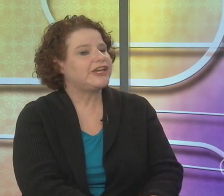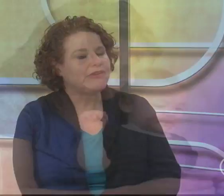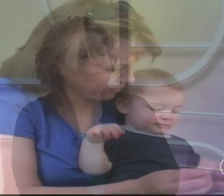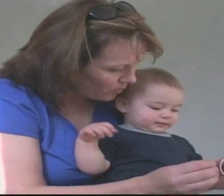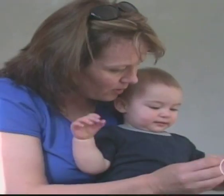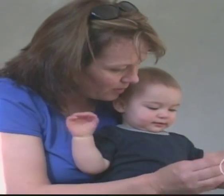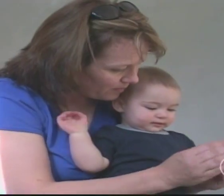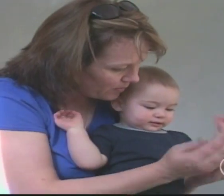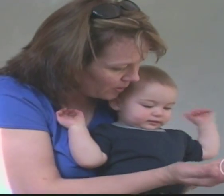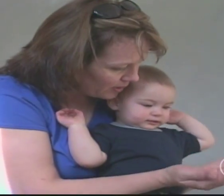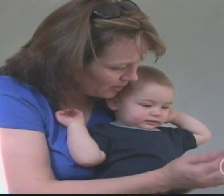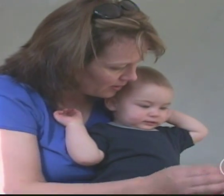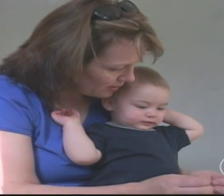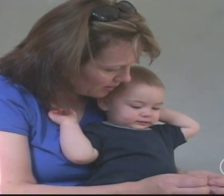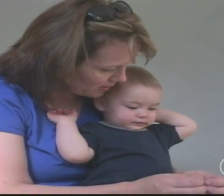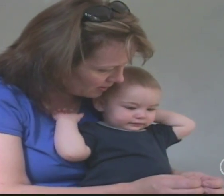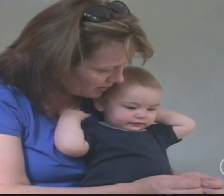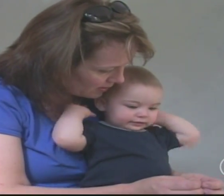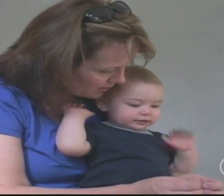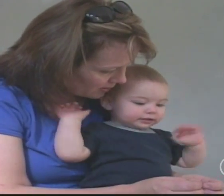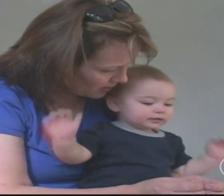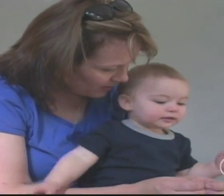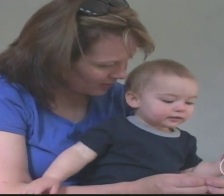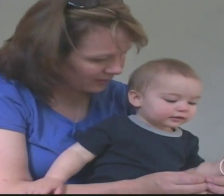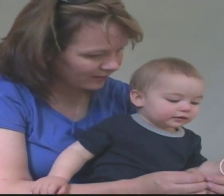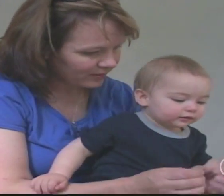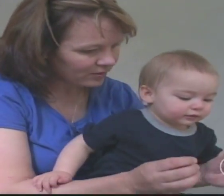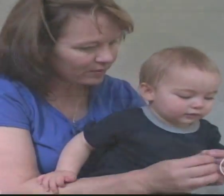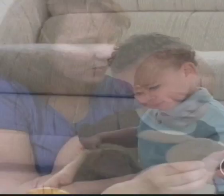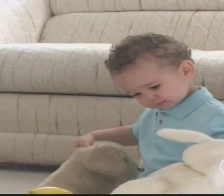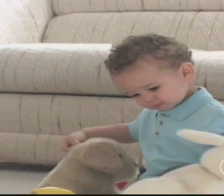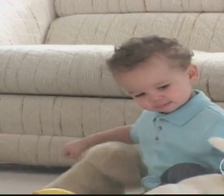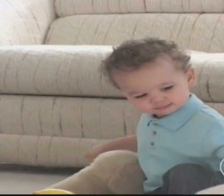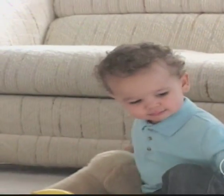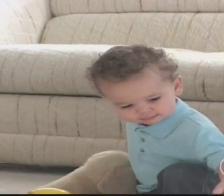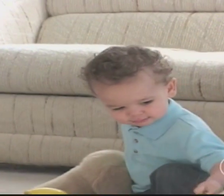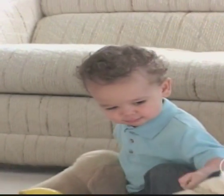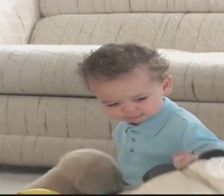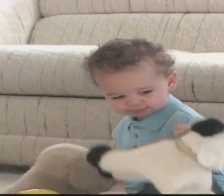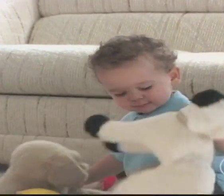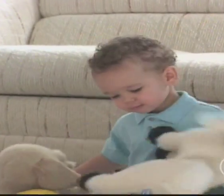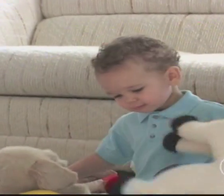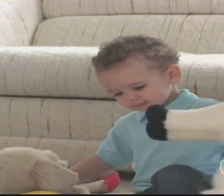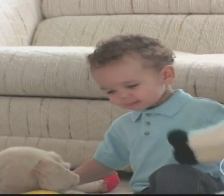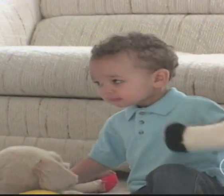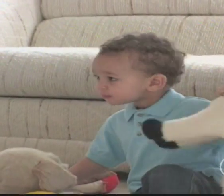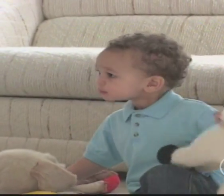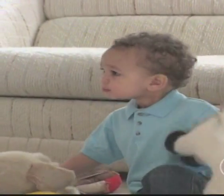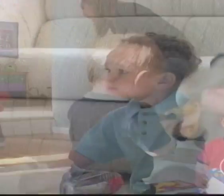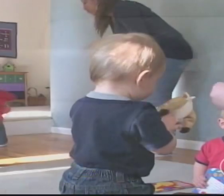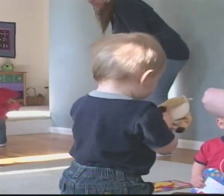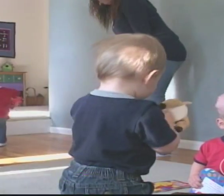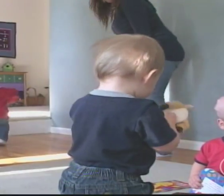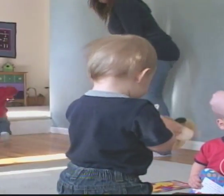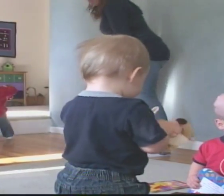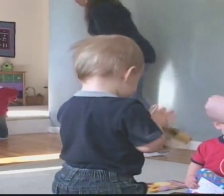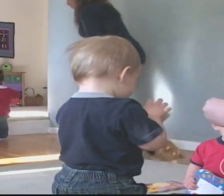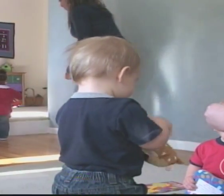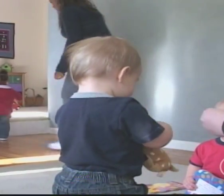Hearing parents, I suggest when the baby is able to sit up nicely and you can actually have eye-to-eye contact. And also when